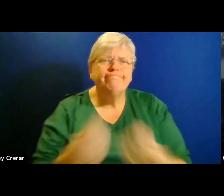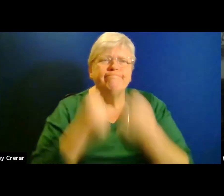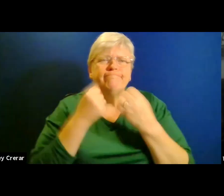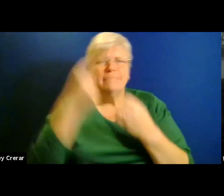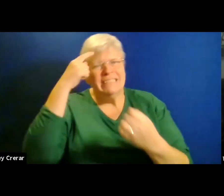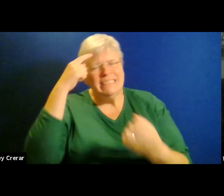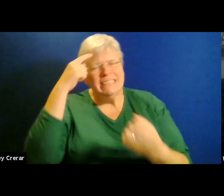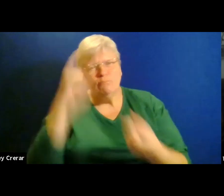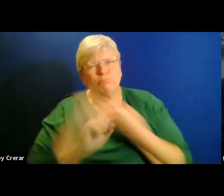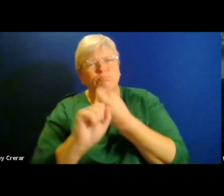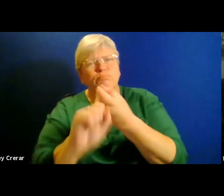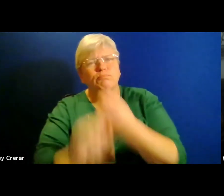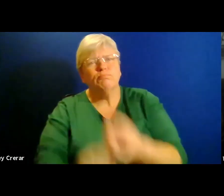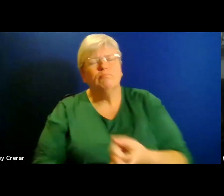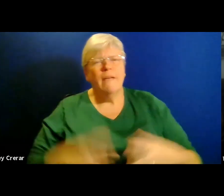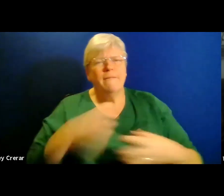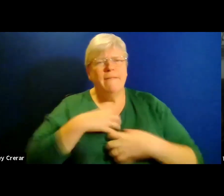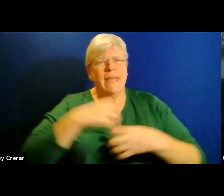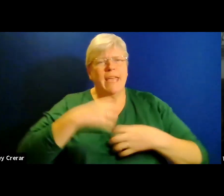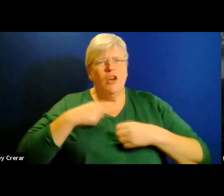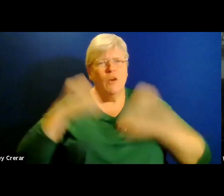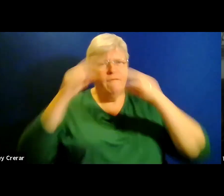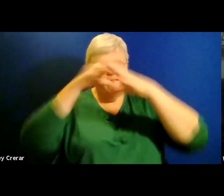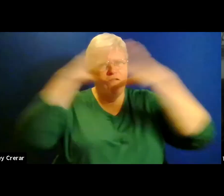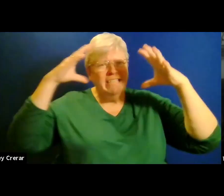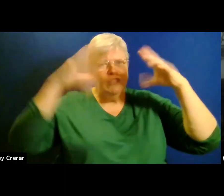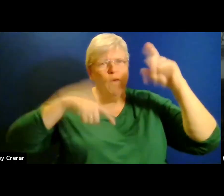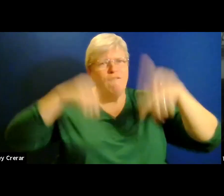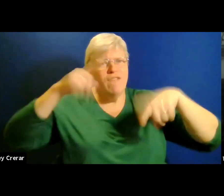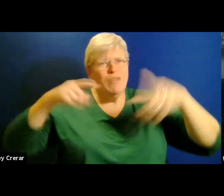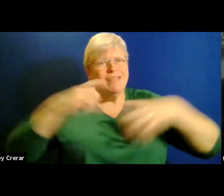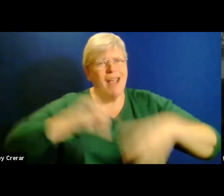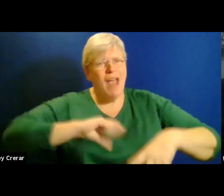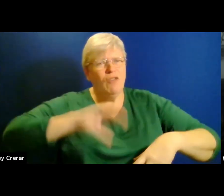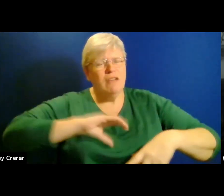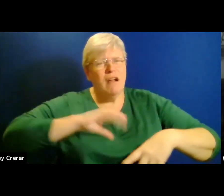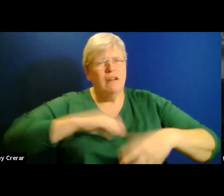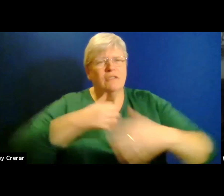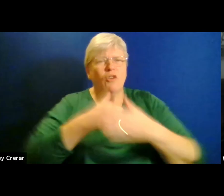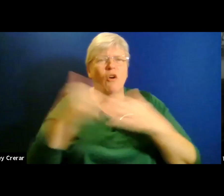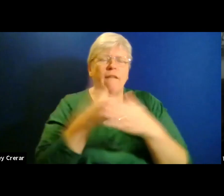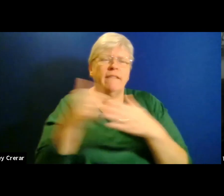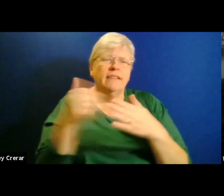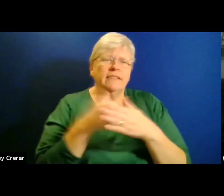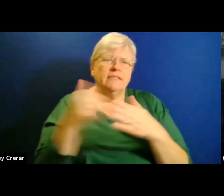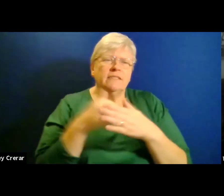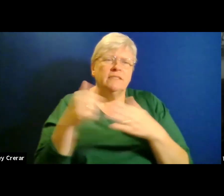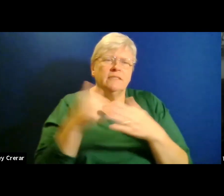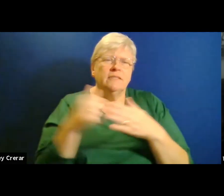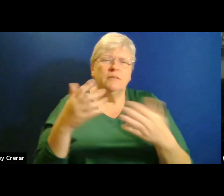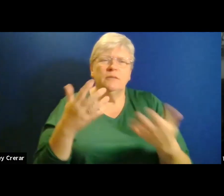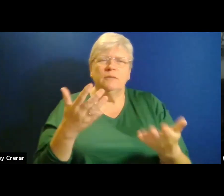fears, and fantasies of its various characters, often to unsettling